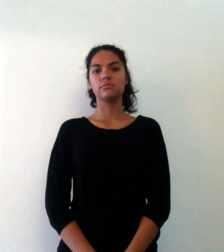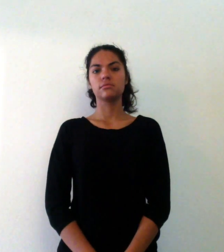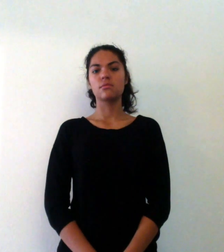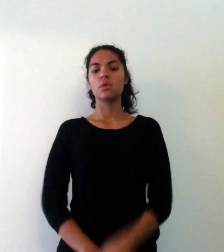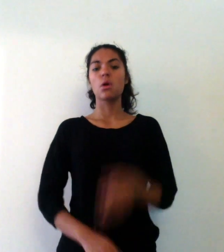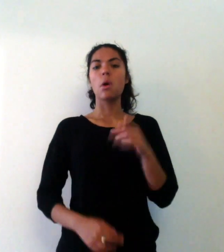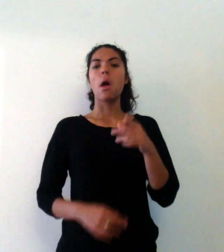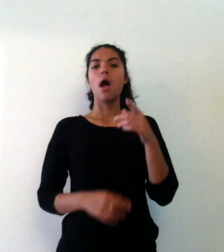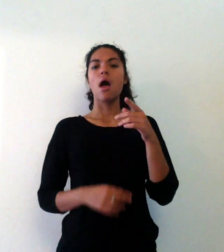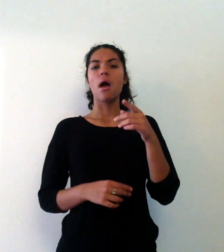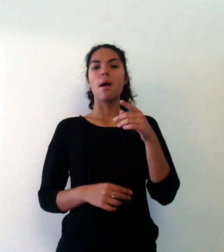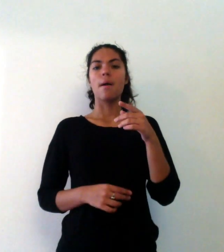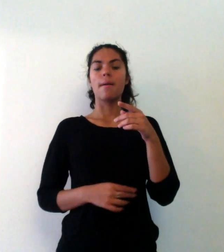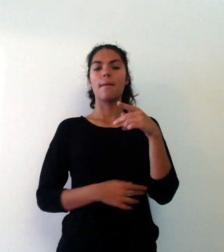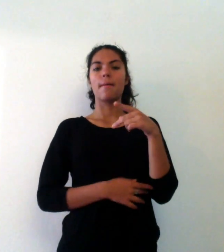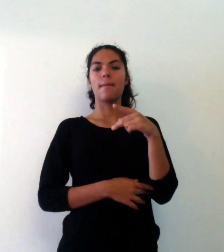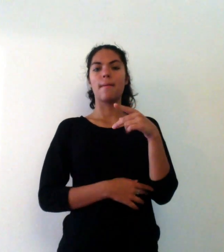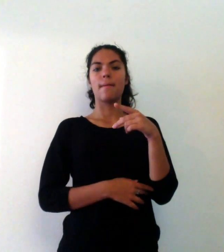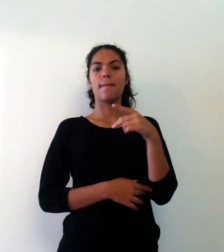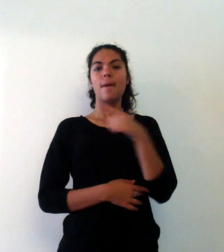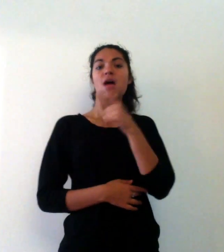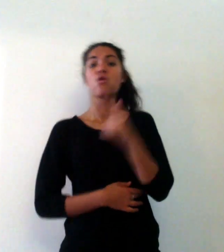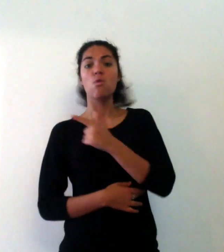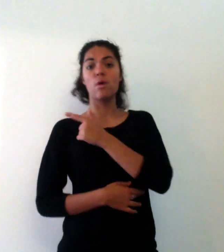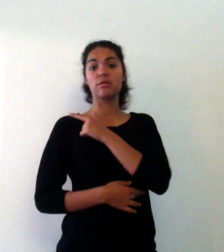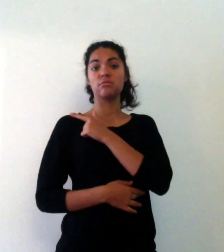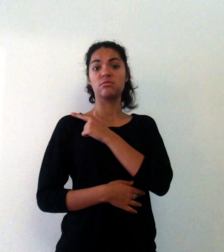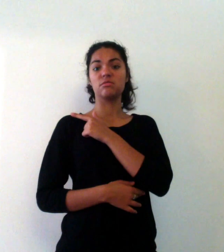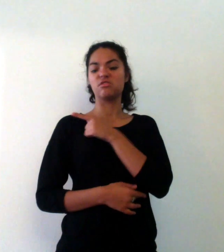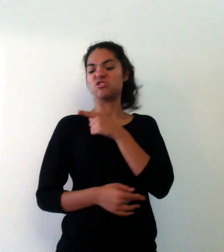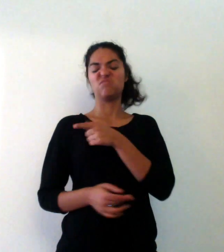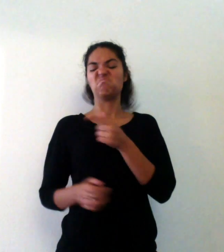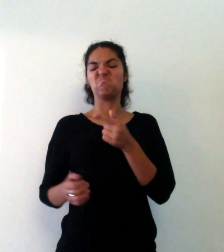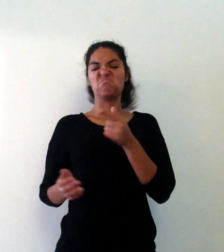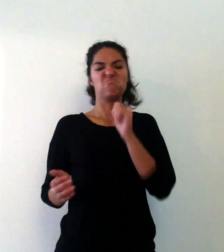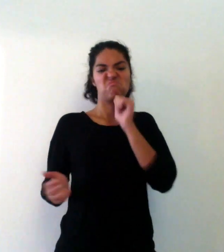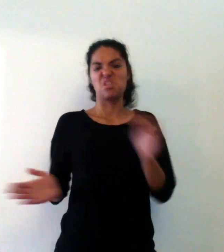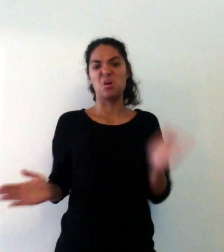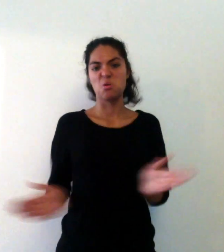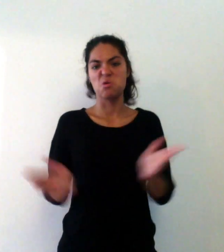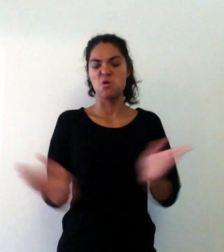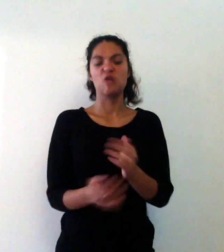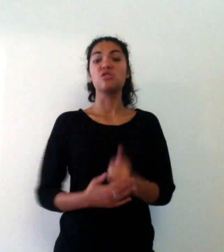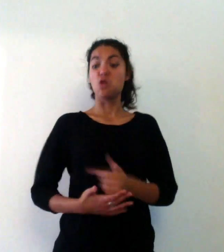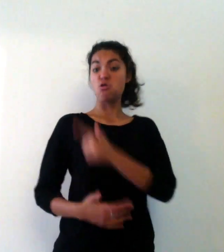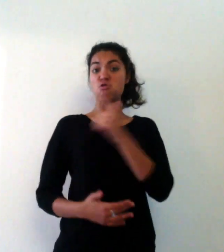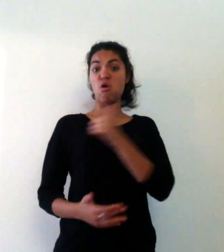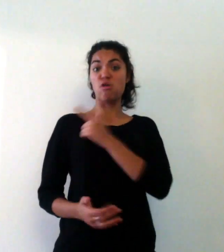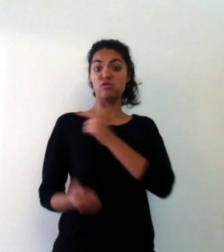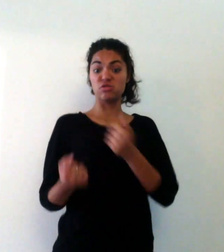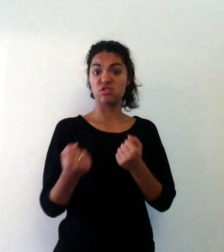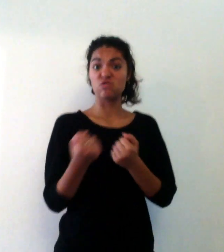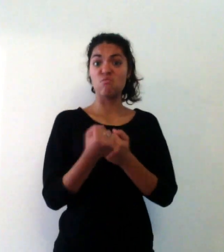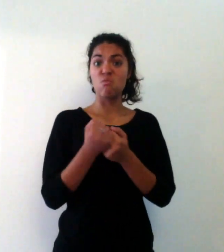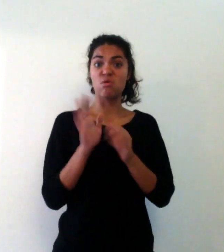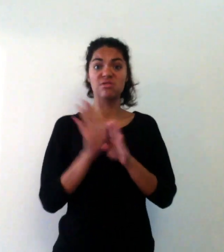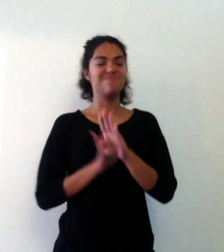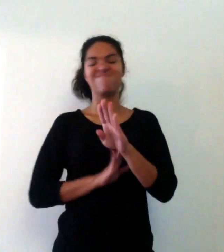the abolition of the laity. It was the abolition of the laity. We are all a kingdom of